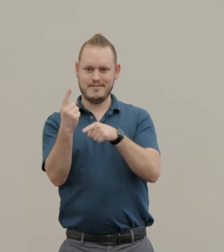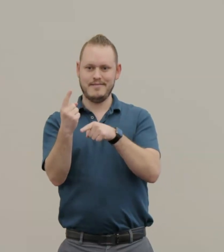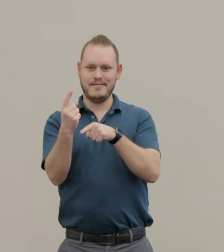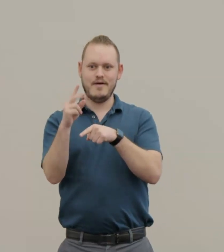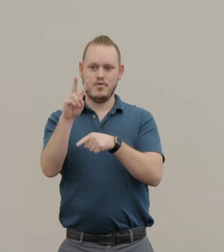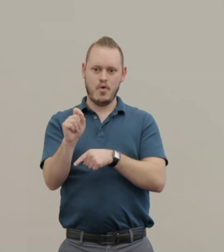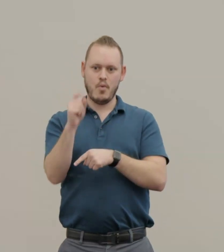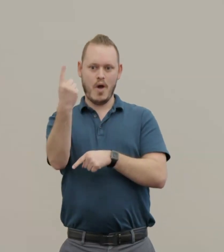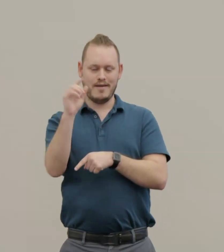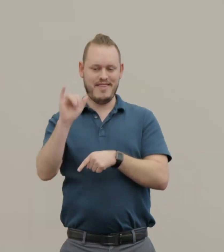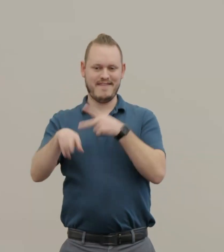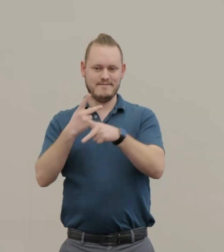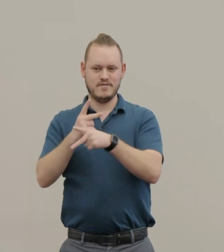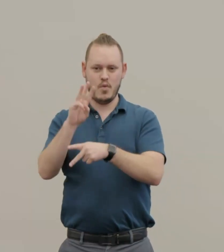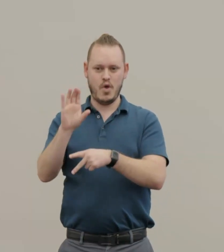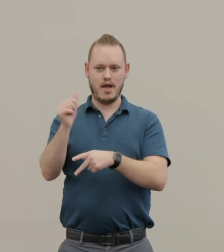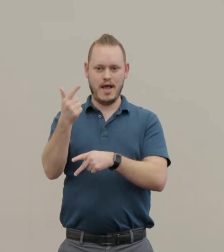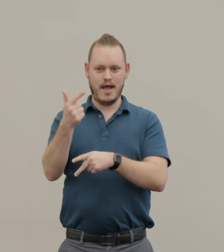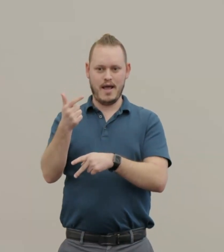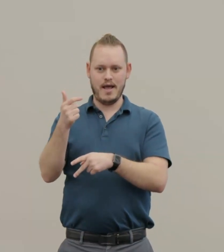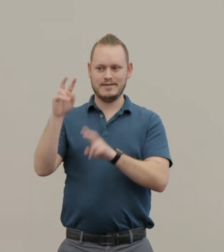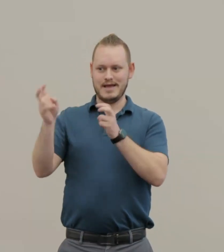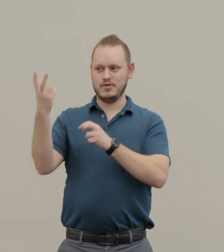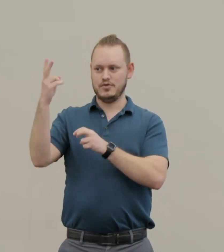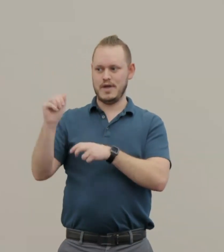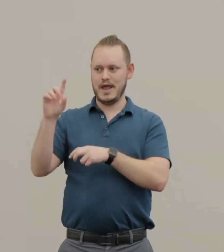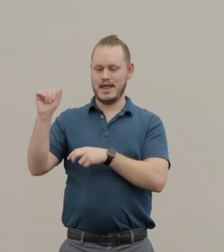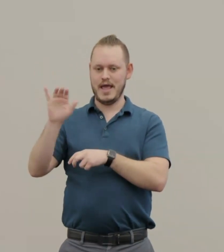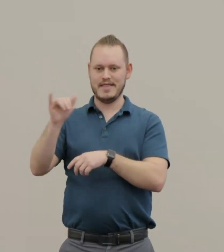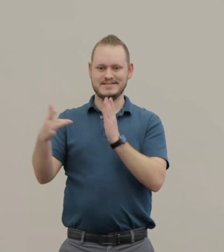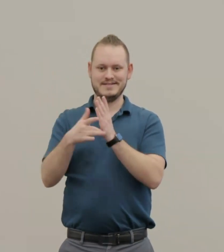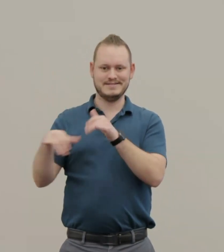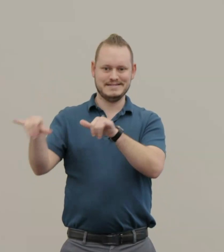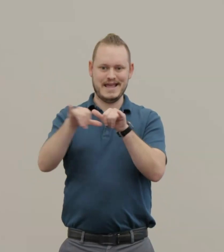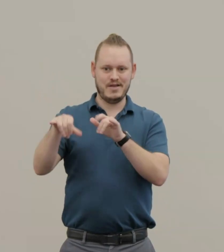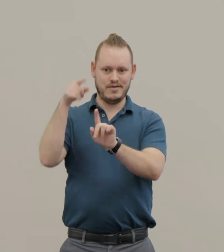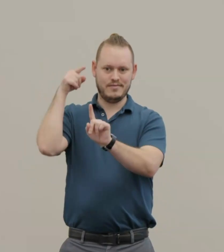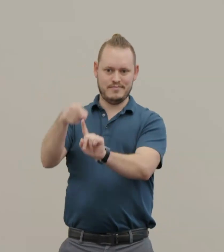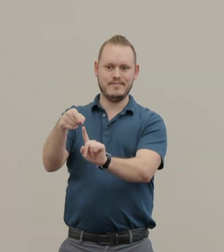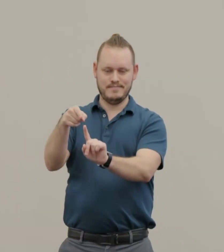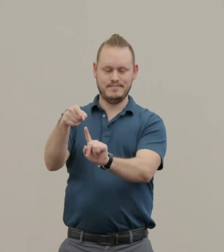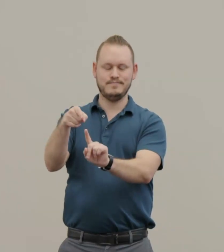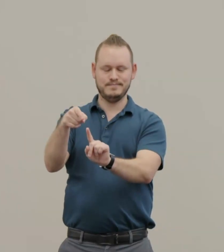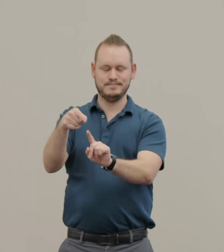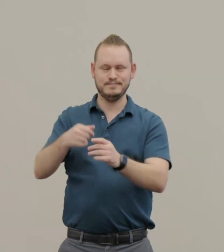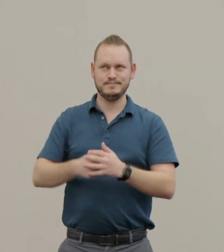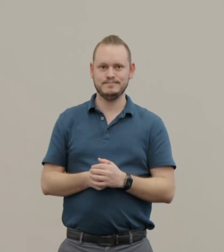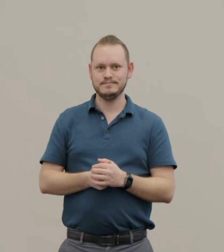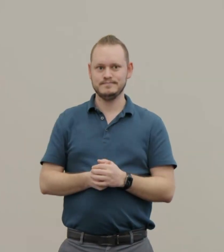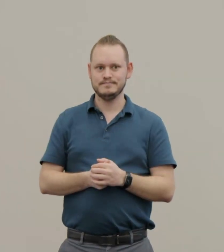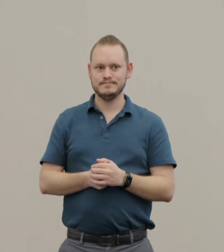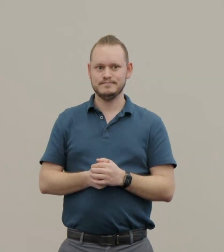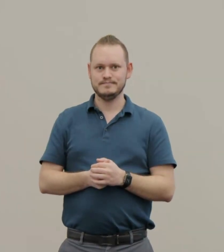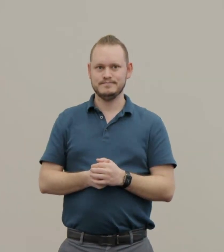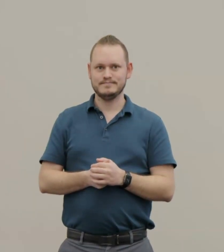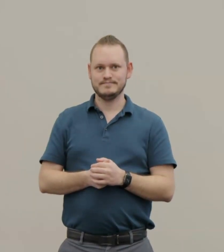of WCAG that the Title II of the ADA now says is the technical standard that we are aiming for. Again, this was a little bit of